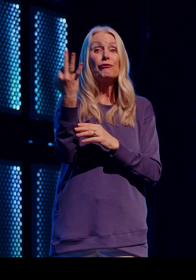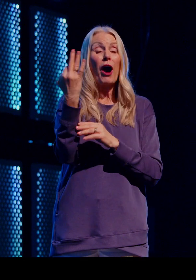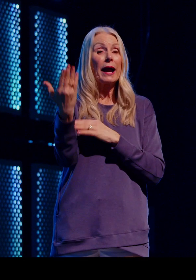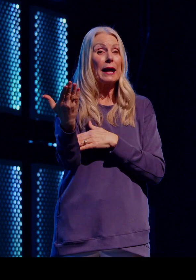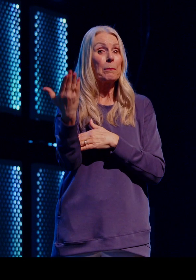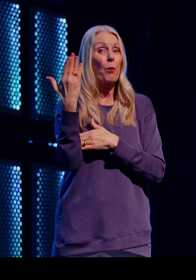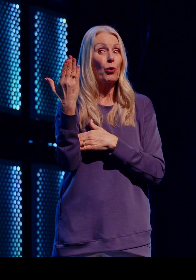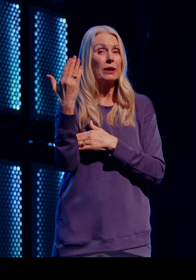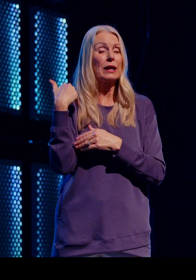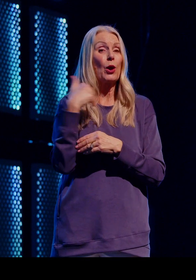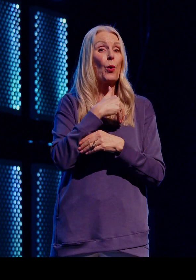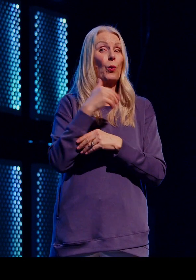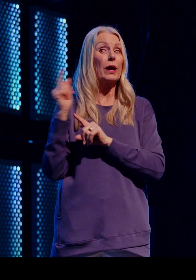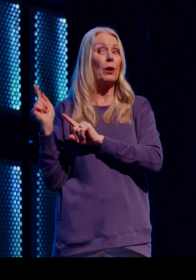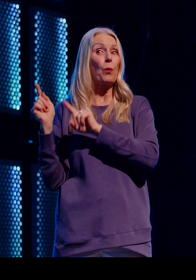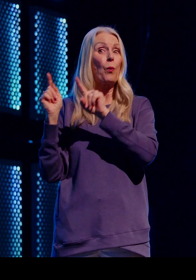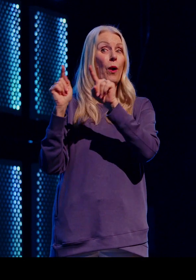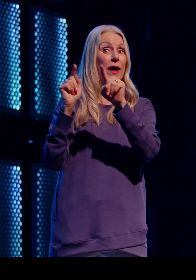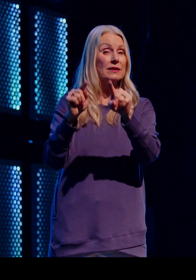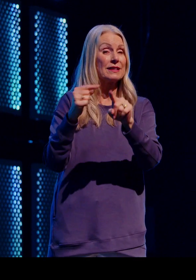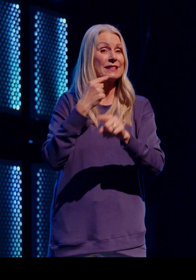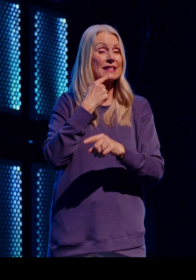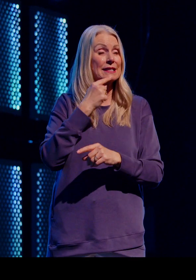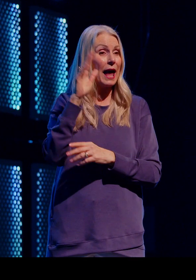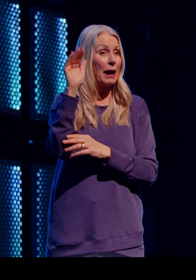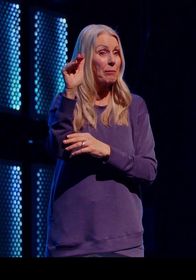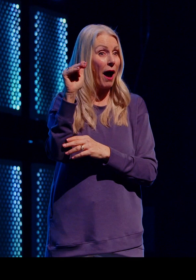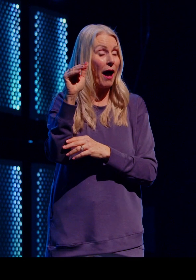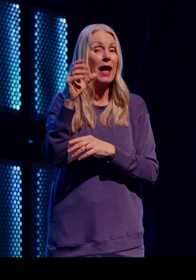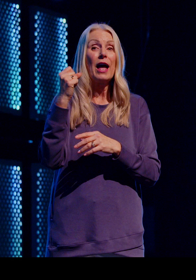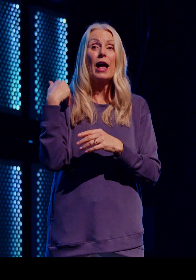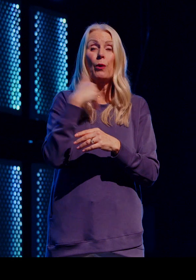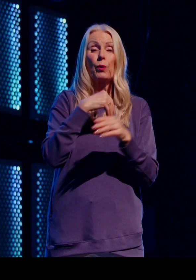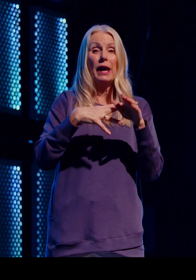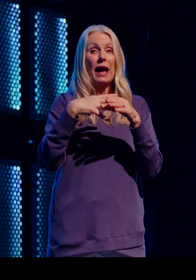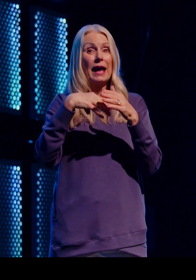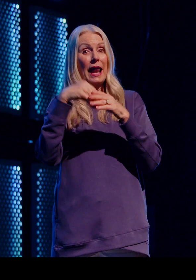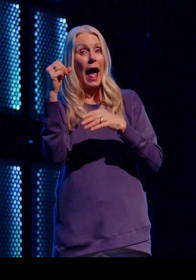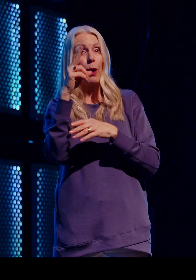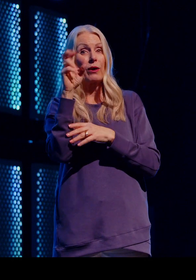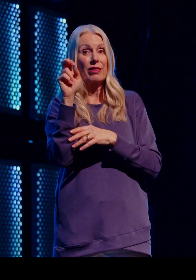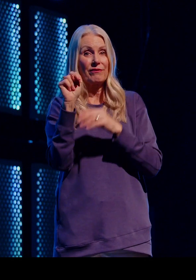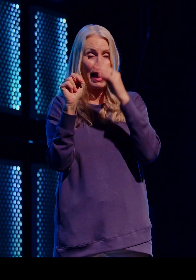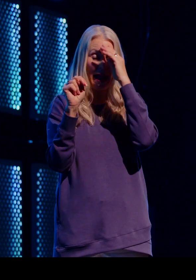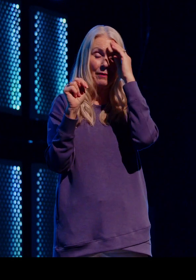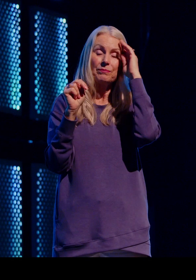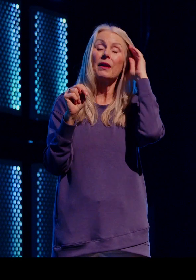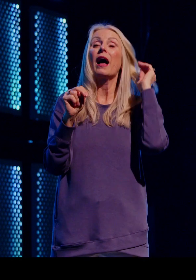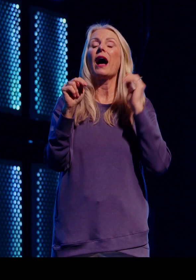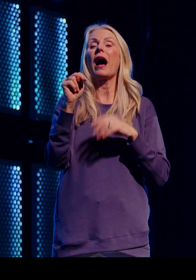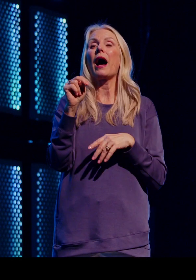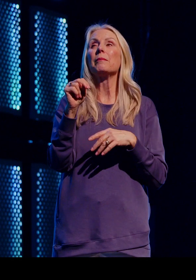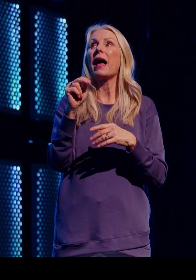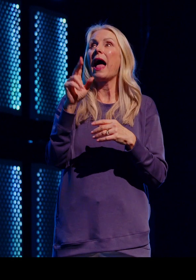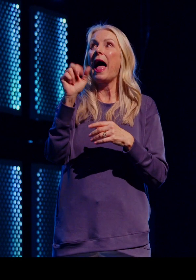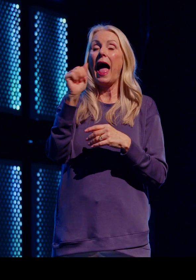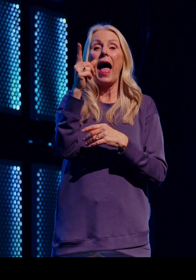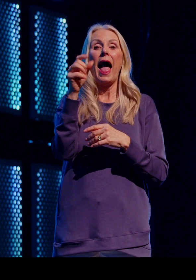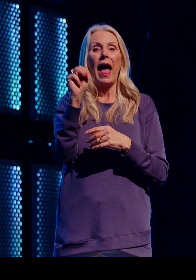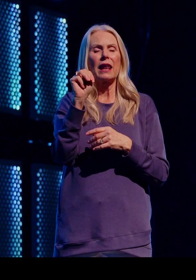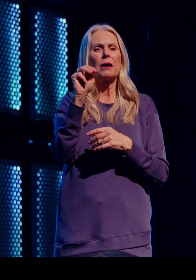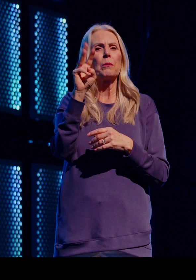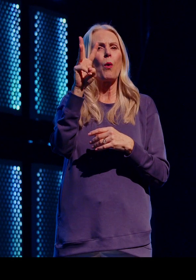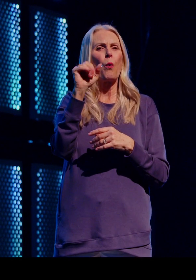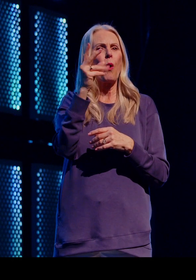by the house, and we went by to say goodbye. And as we get out of the van, Adam Walker, who's in our group, asked us if we had